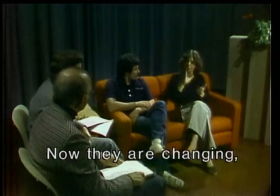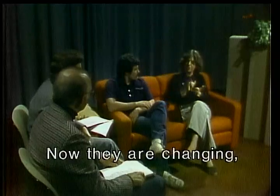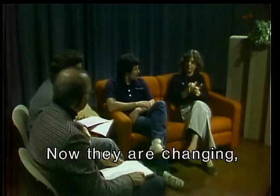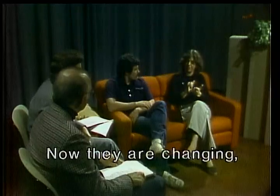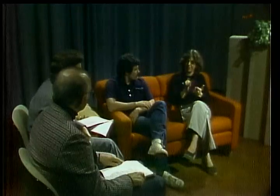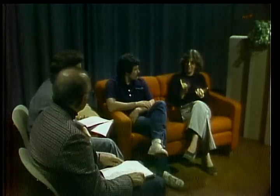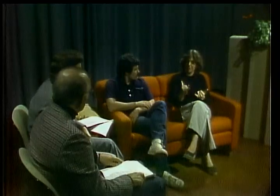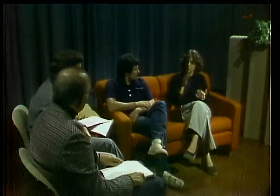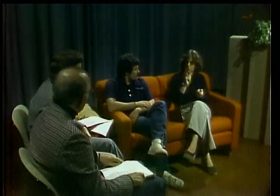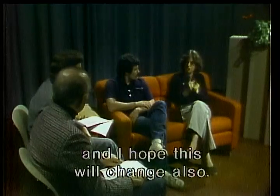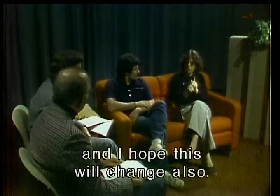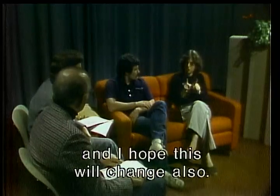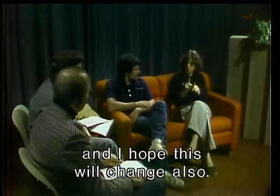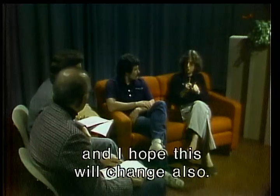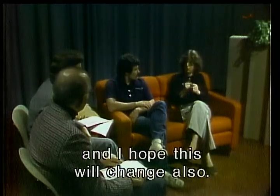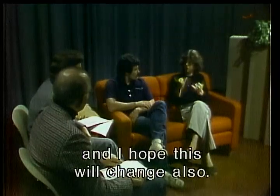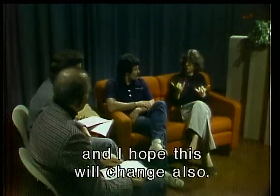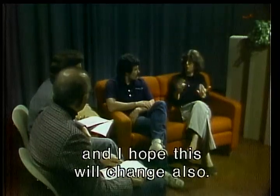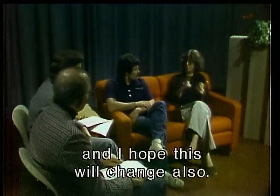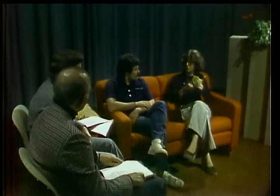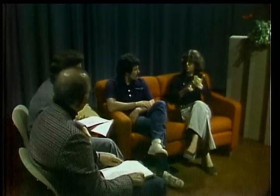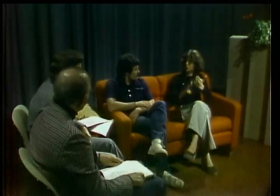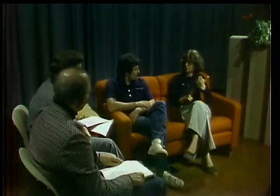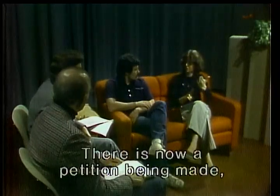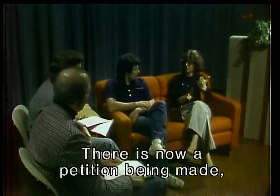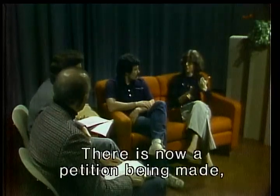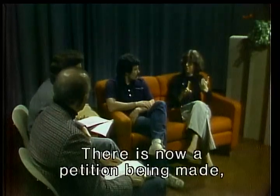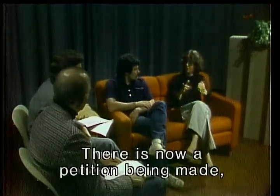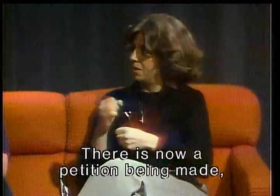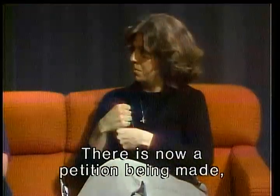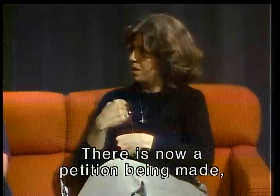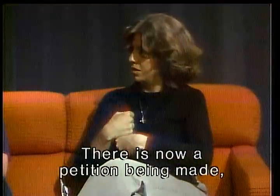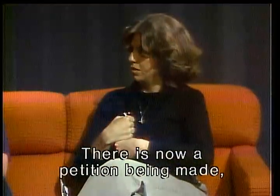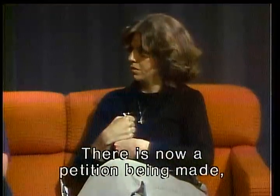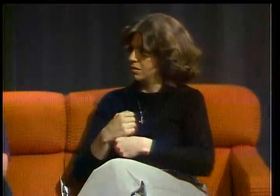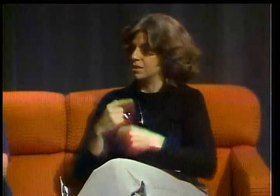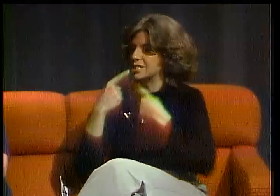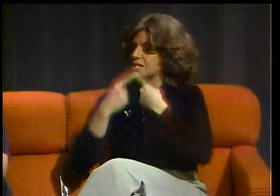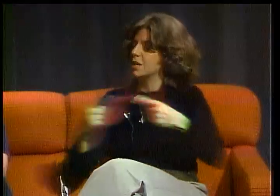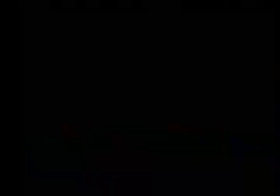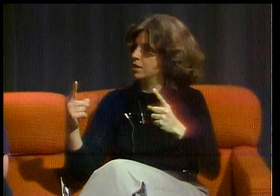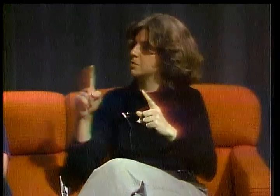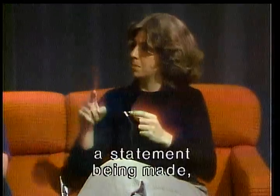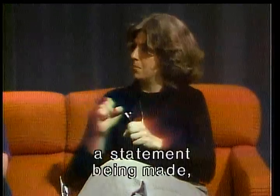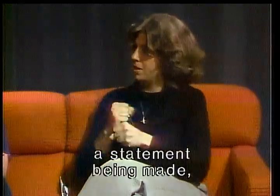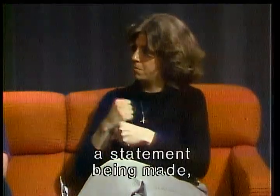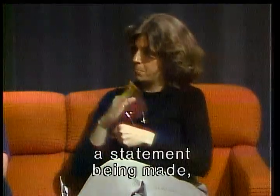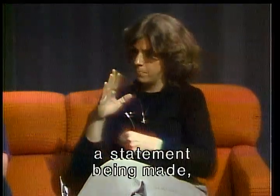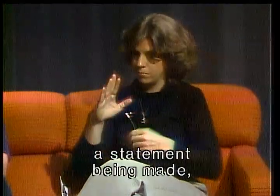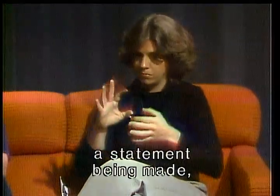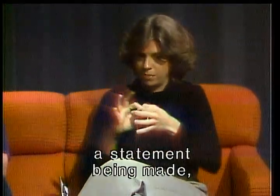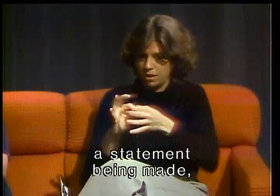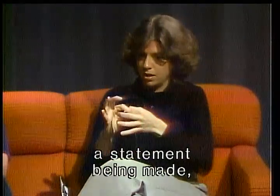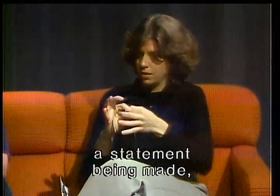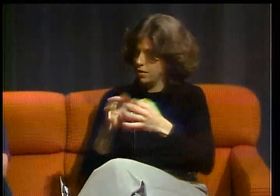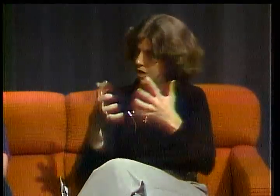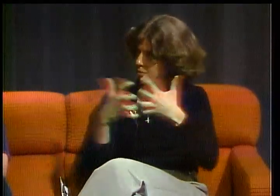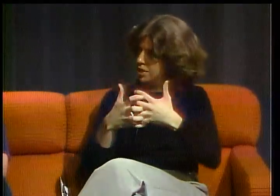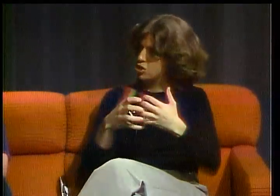that this will change also. There's now a petition being made. A statement has been made by a combination of